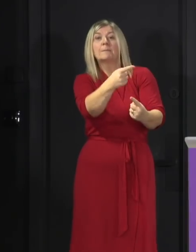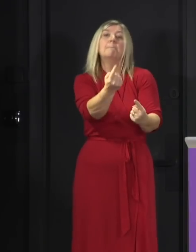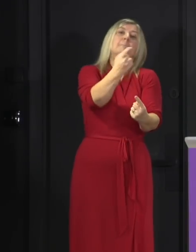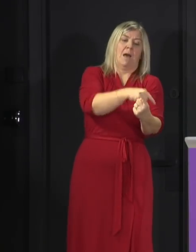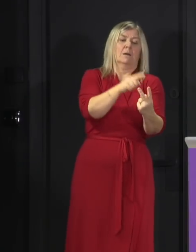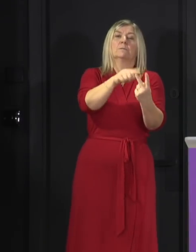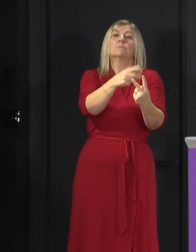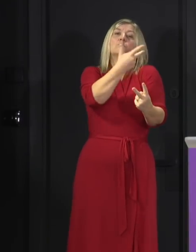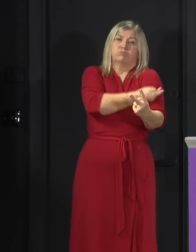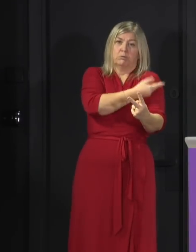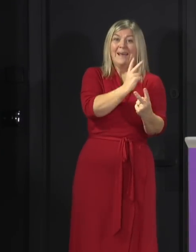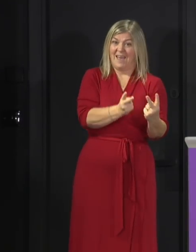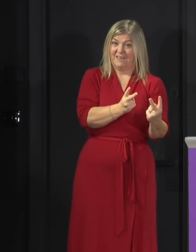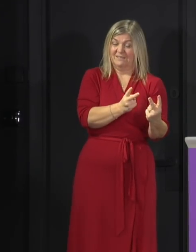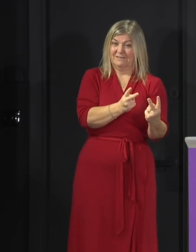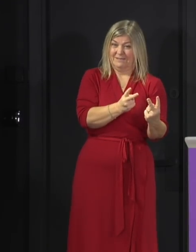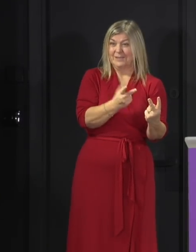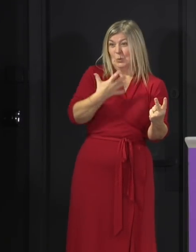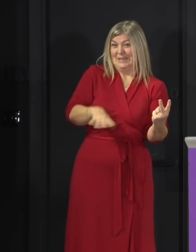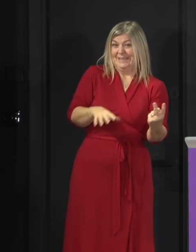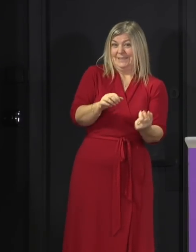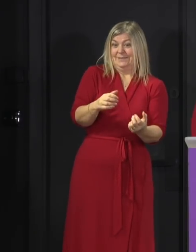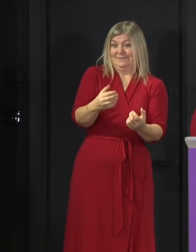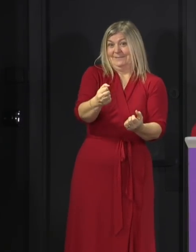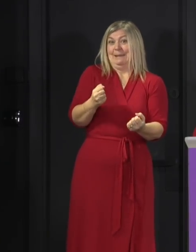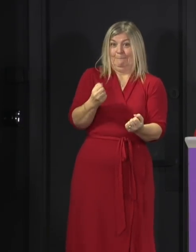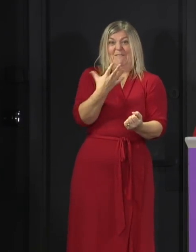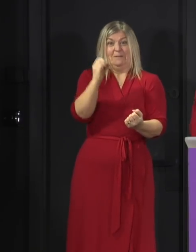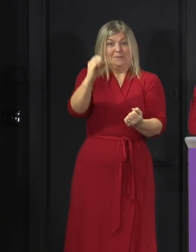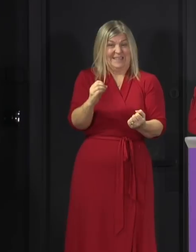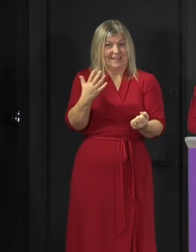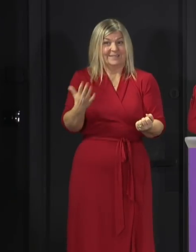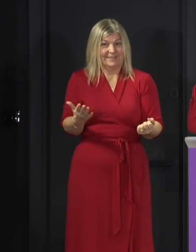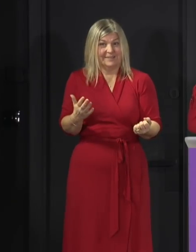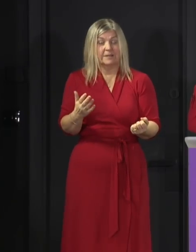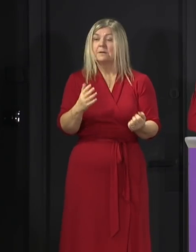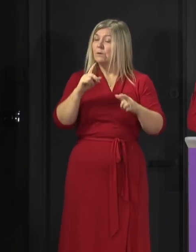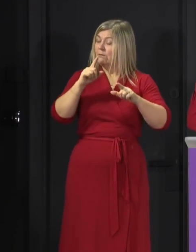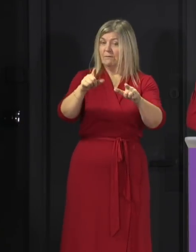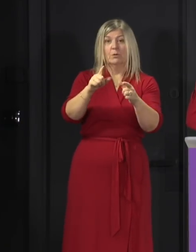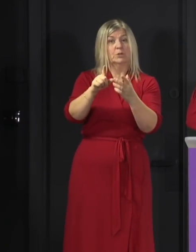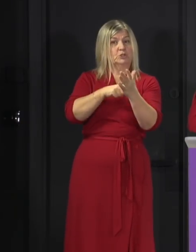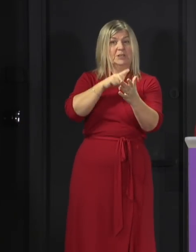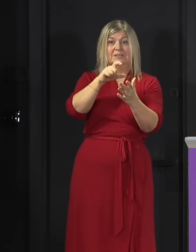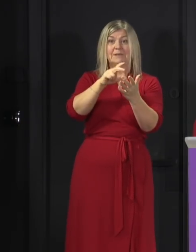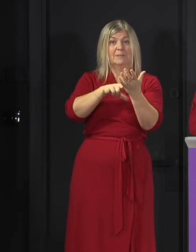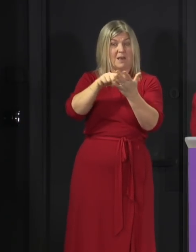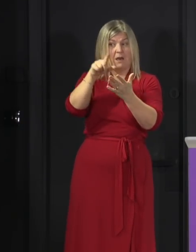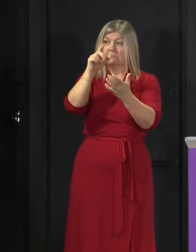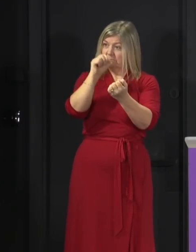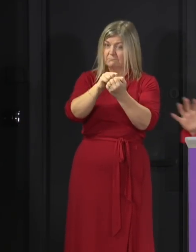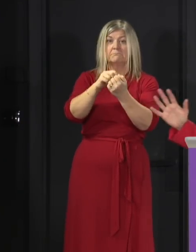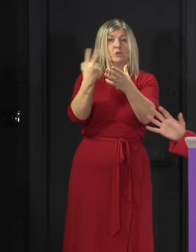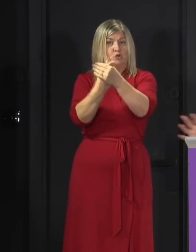30,000 people that will be able to be vaccinated with those. We are following the JCVI priority list as